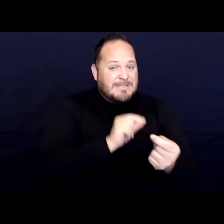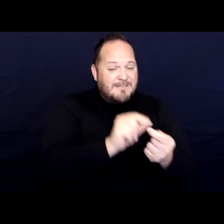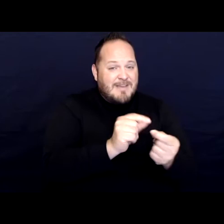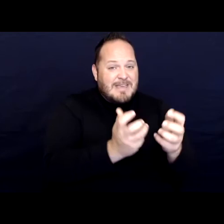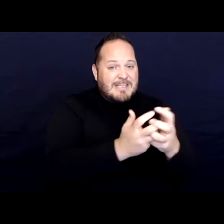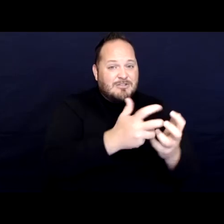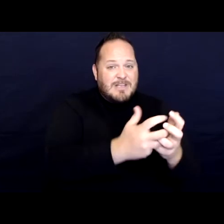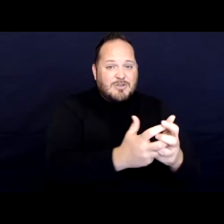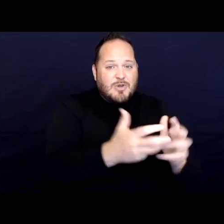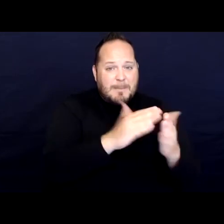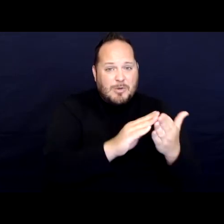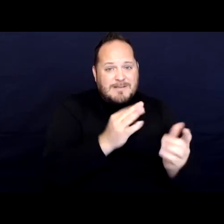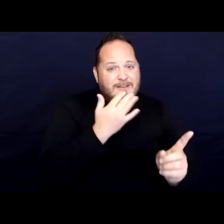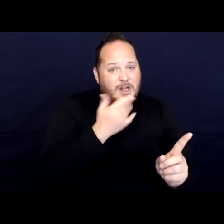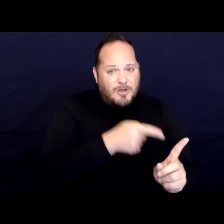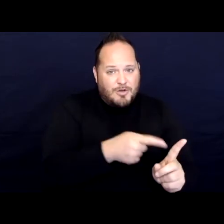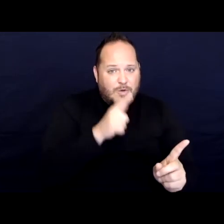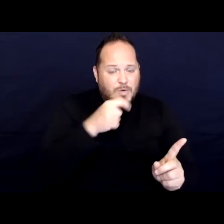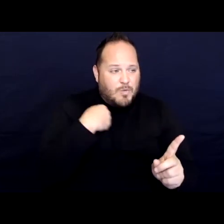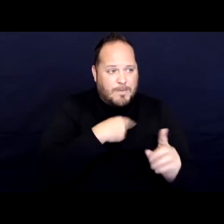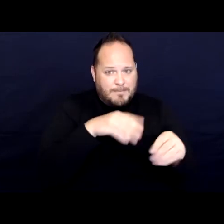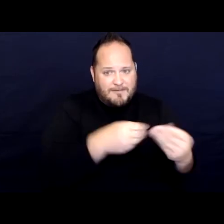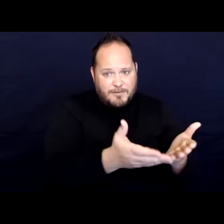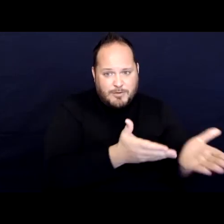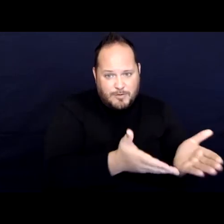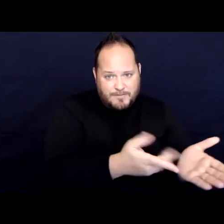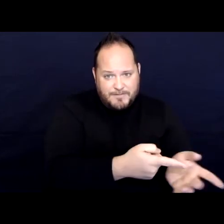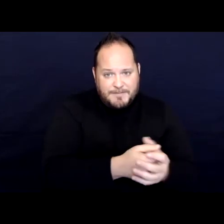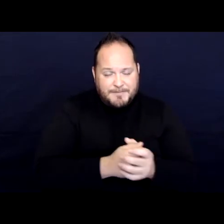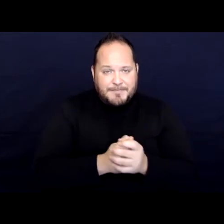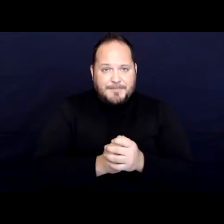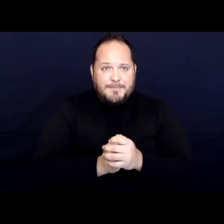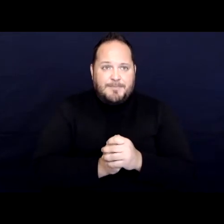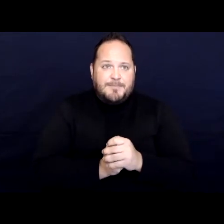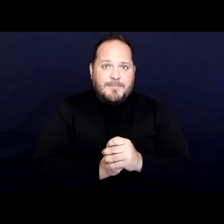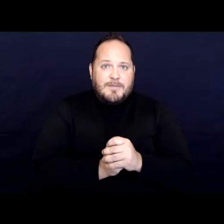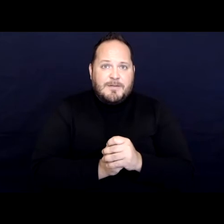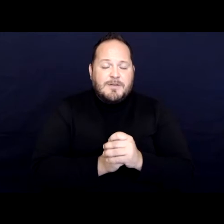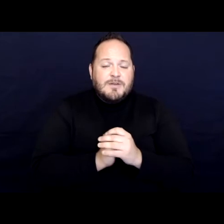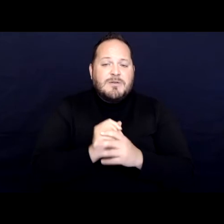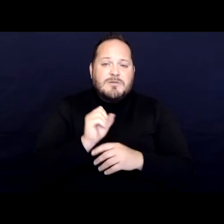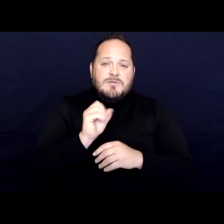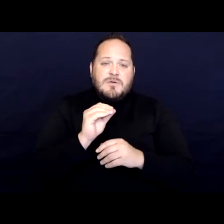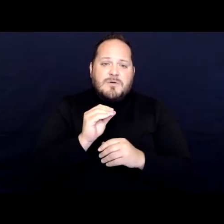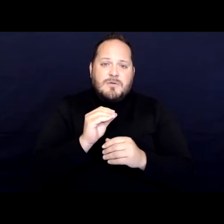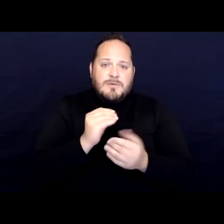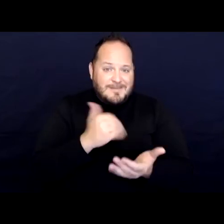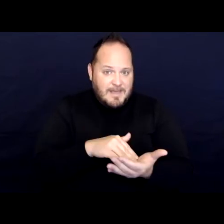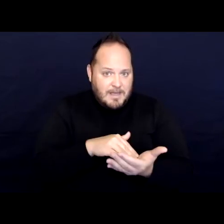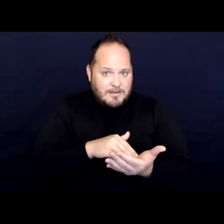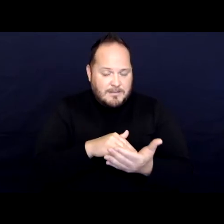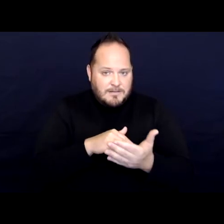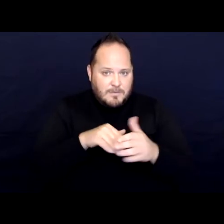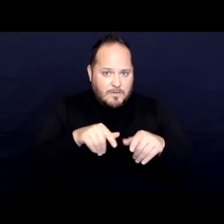serving. And so again, in sort of responding to community needs, as